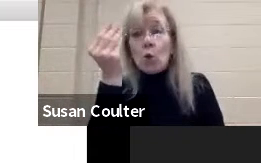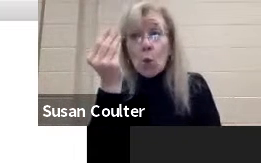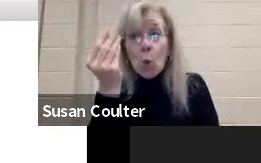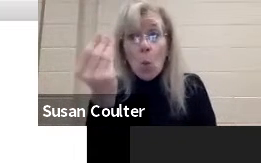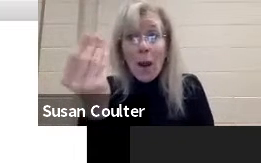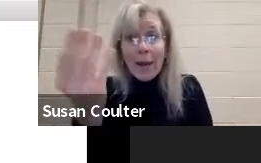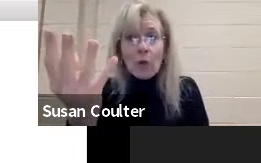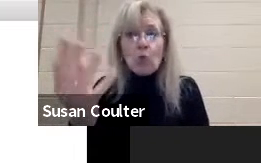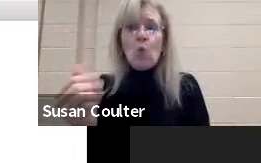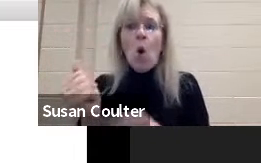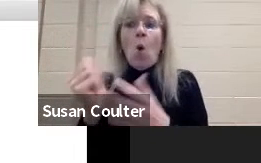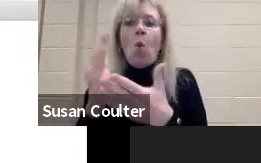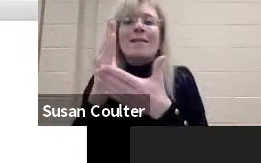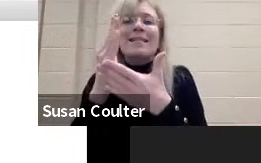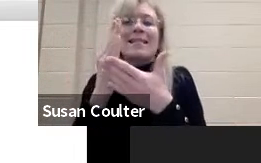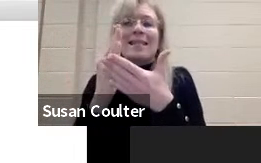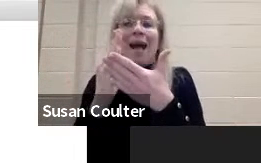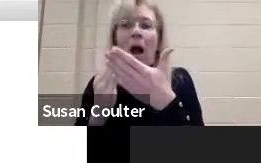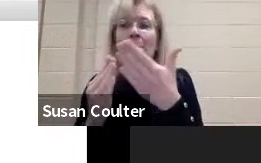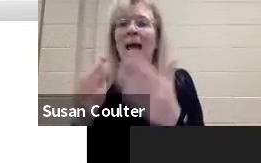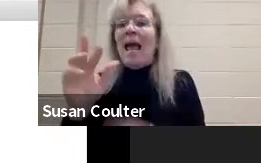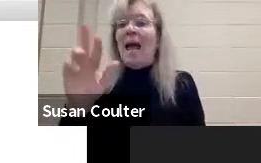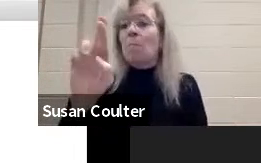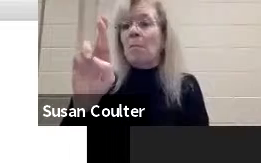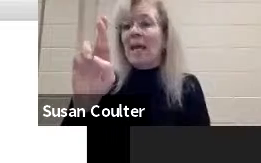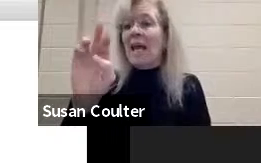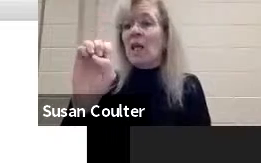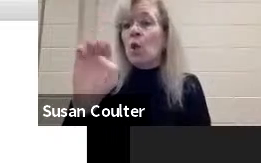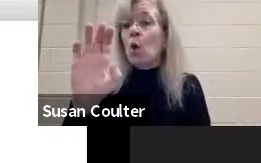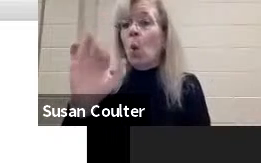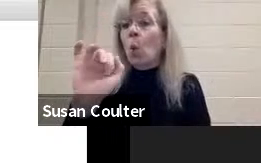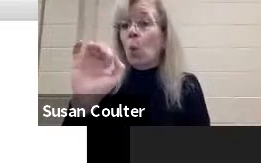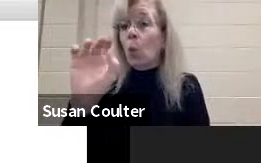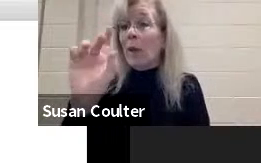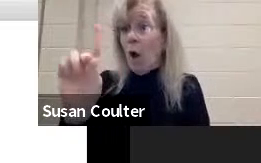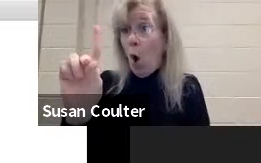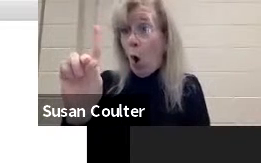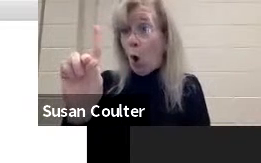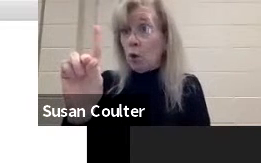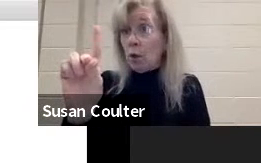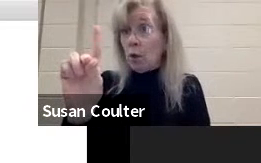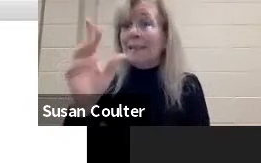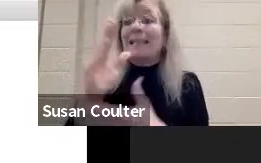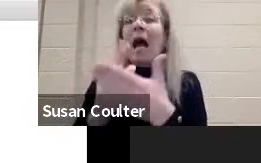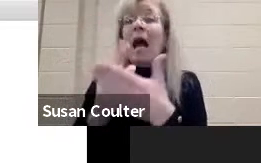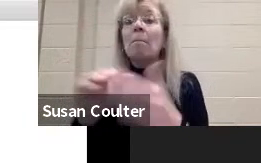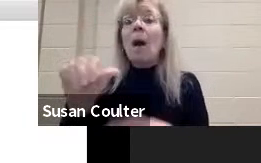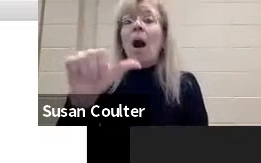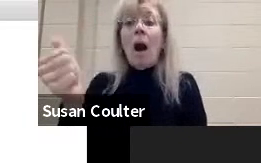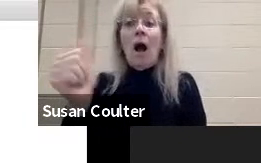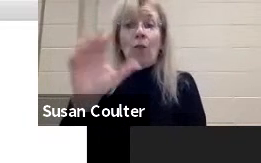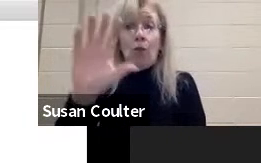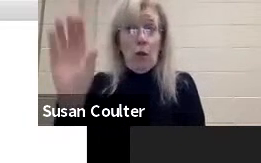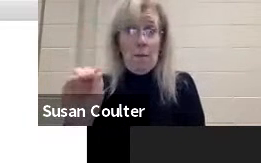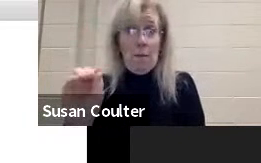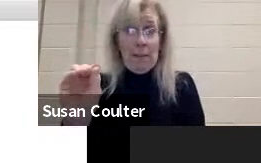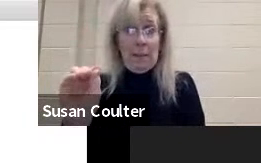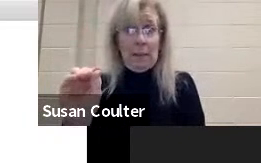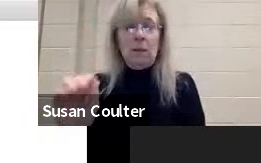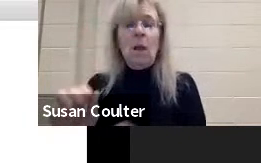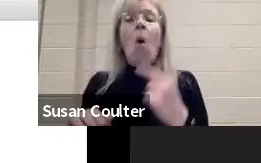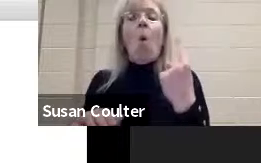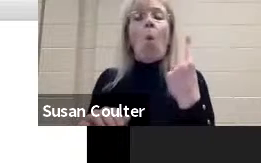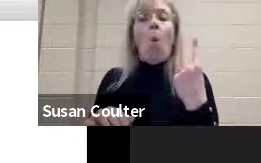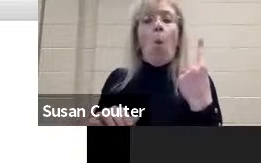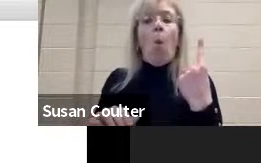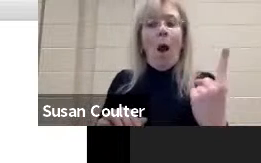But I do want to let you know some have been recalled, some other